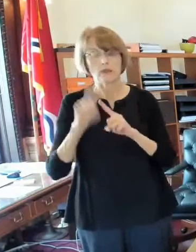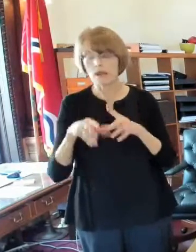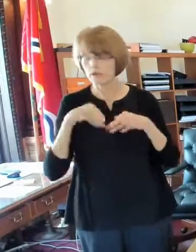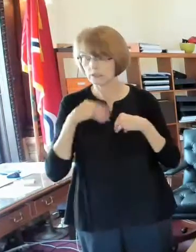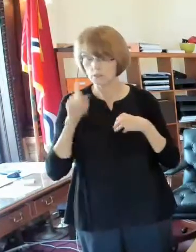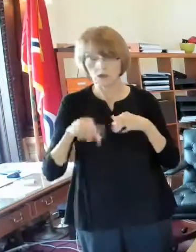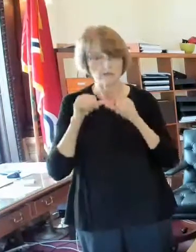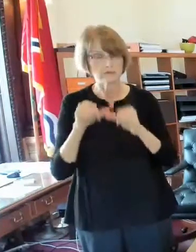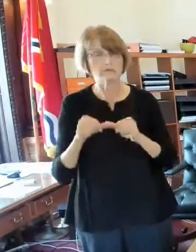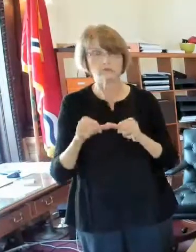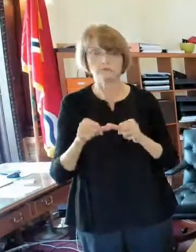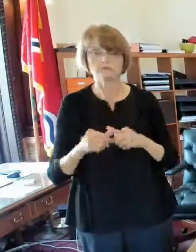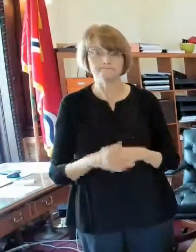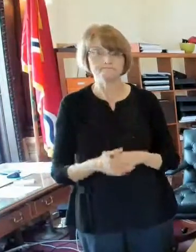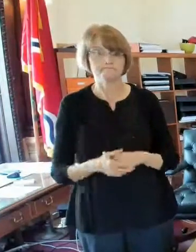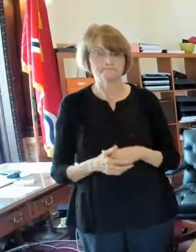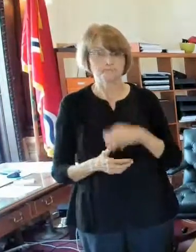extremely